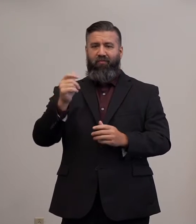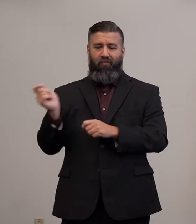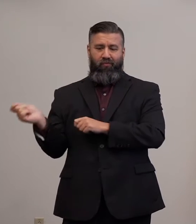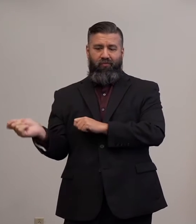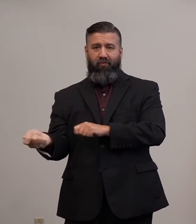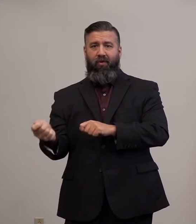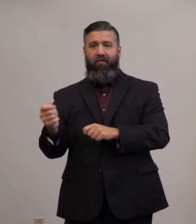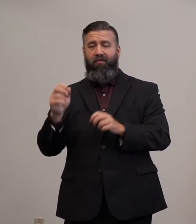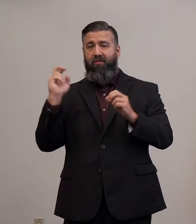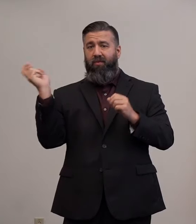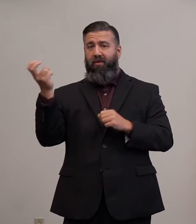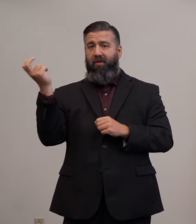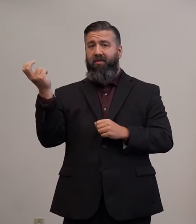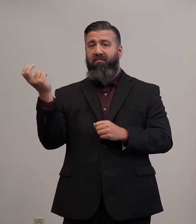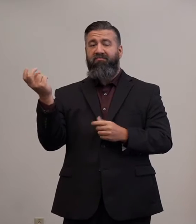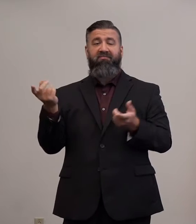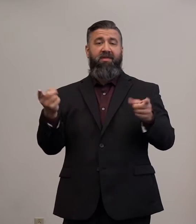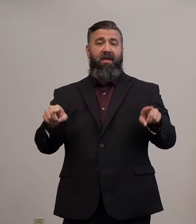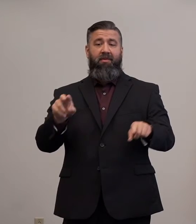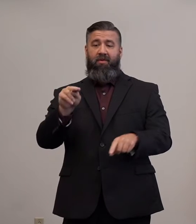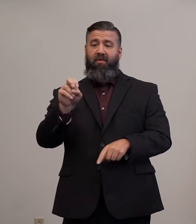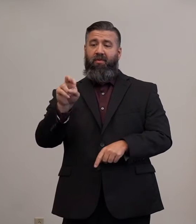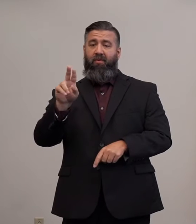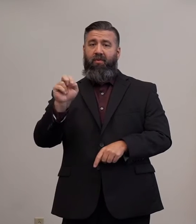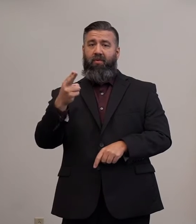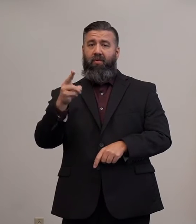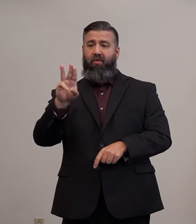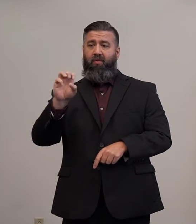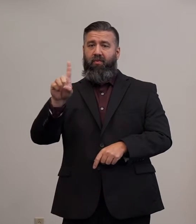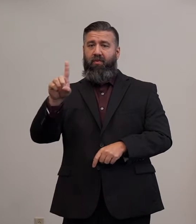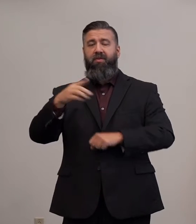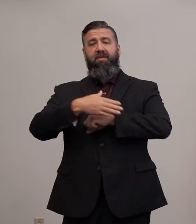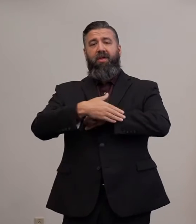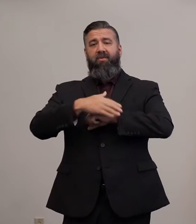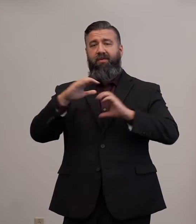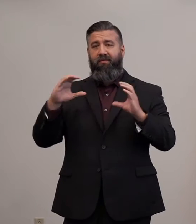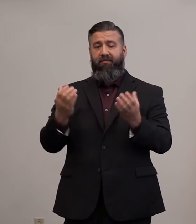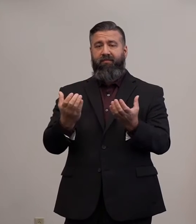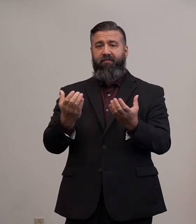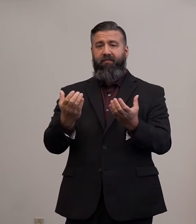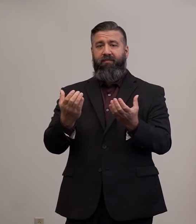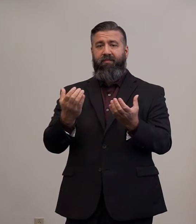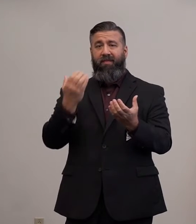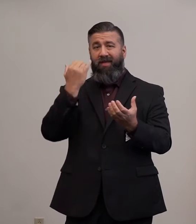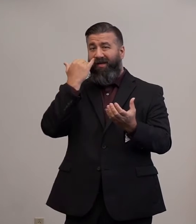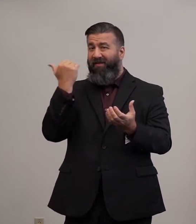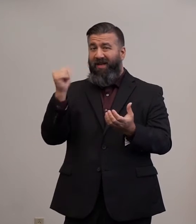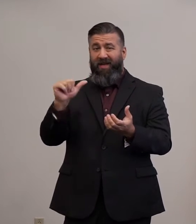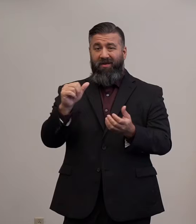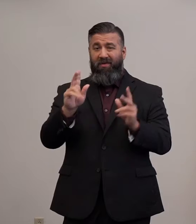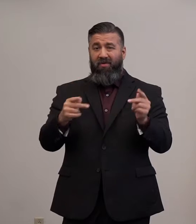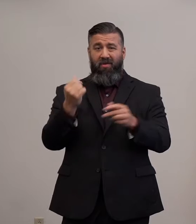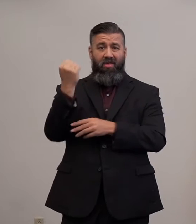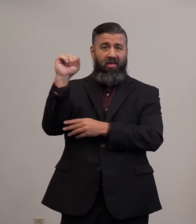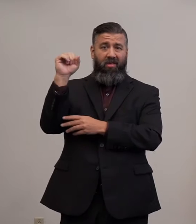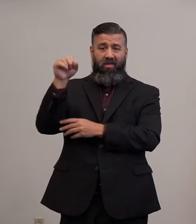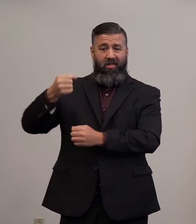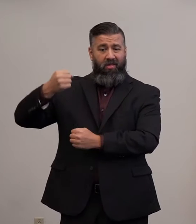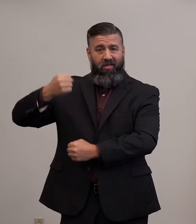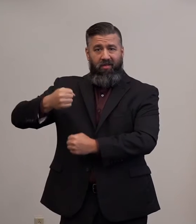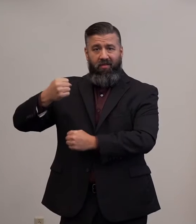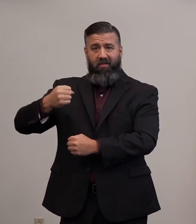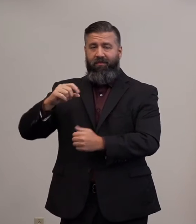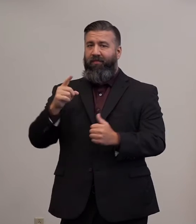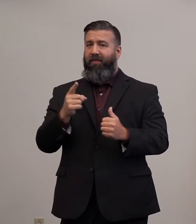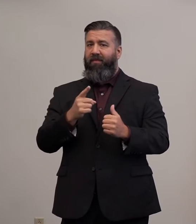is currently taking place at Norwood Hills Country Club. And when there is any civil unrest like last summer, our first responders